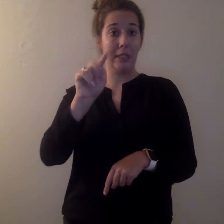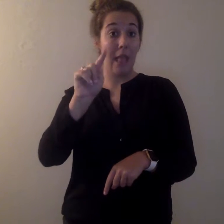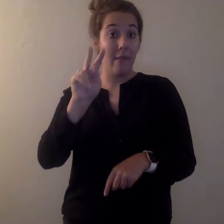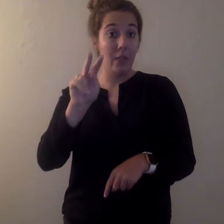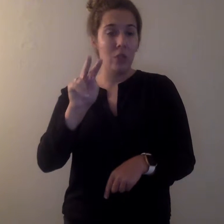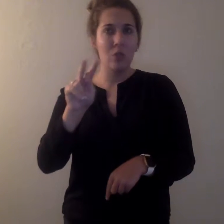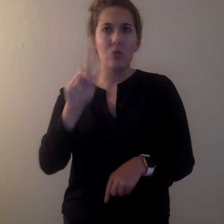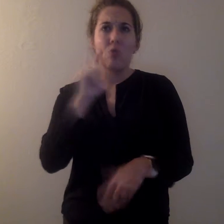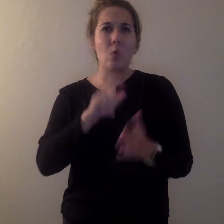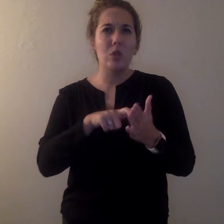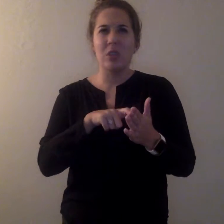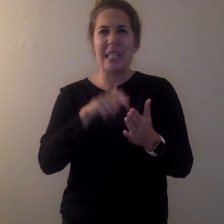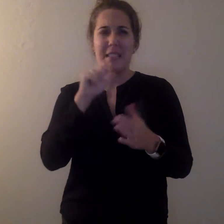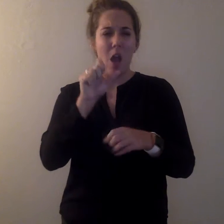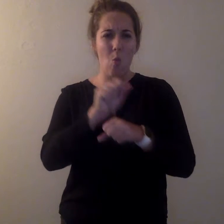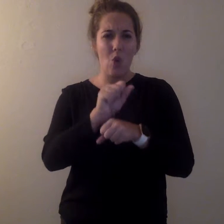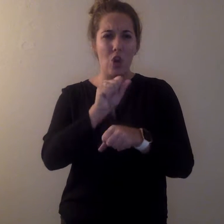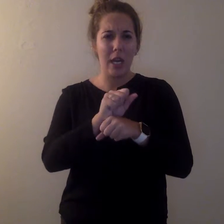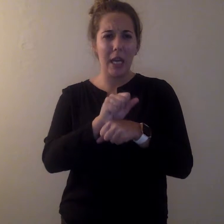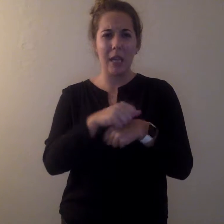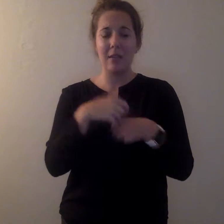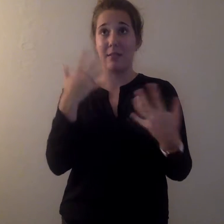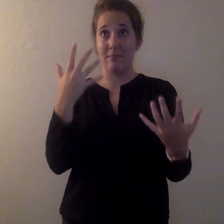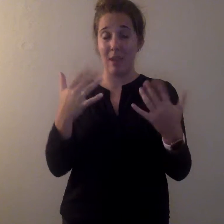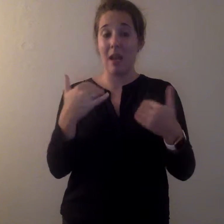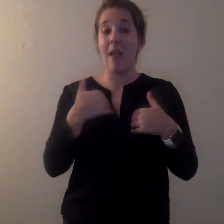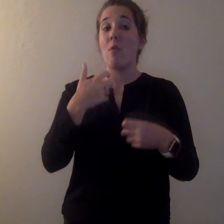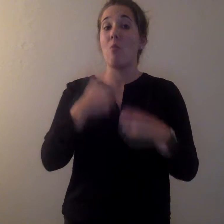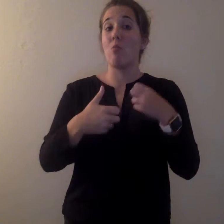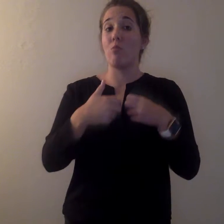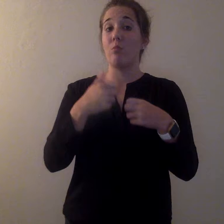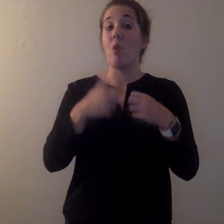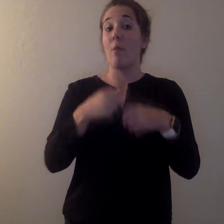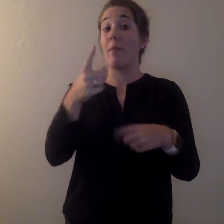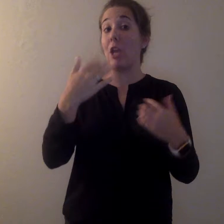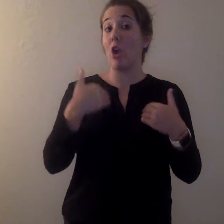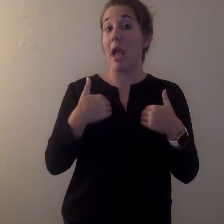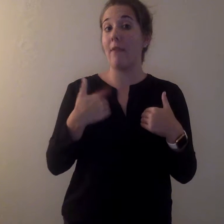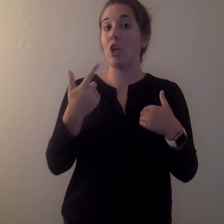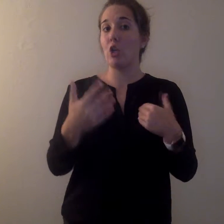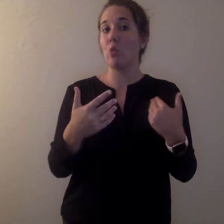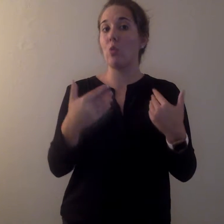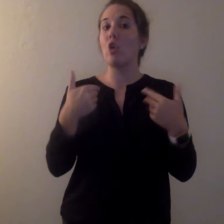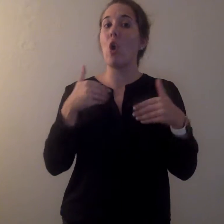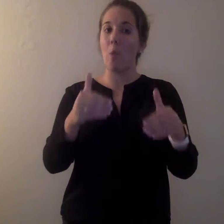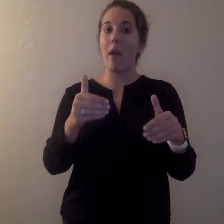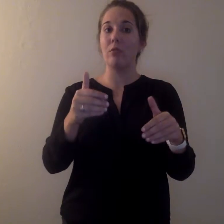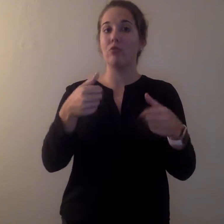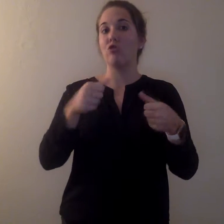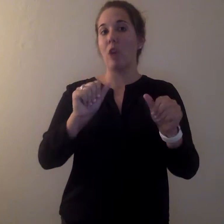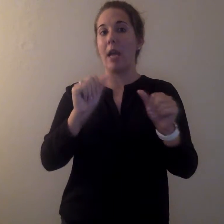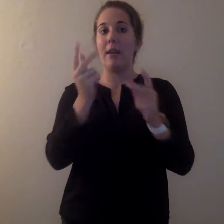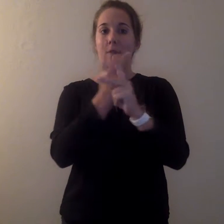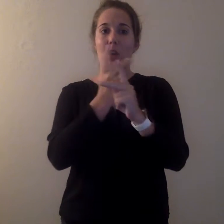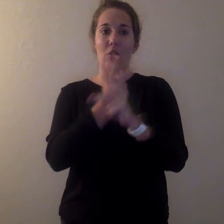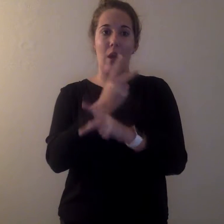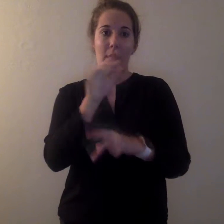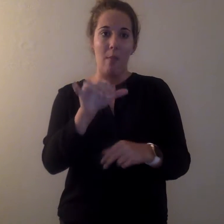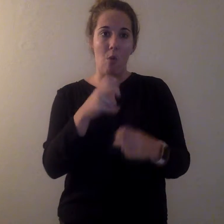working. So that might be a problem that you're having. And then you would go about trying to figure that problem out. And just something simple like that, you're